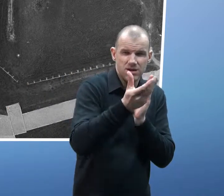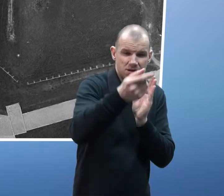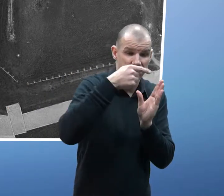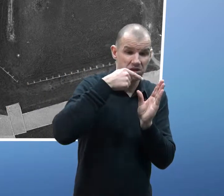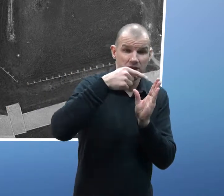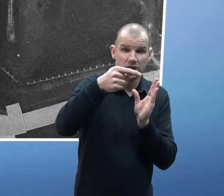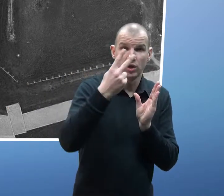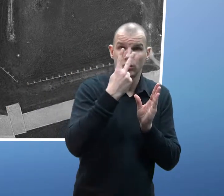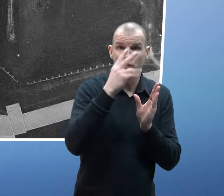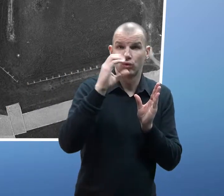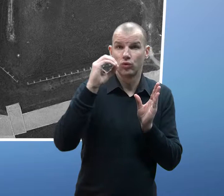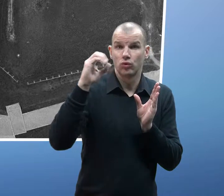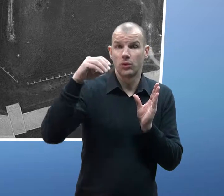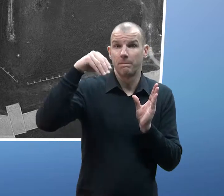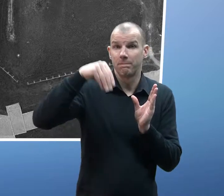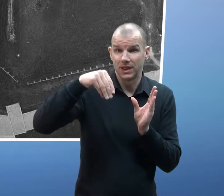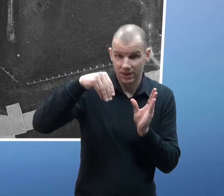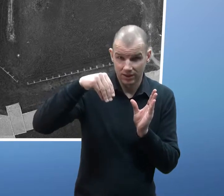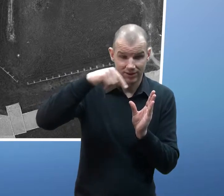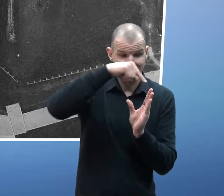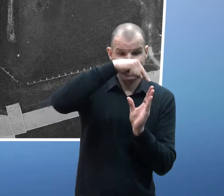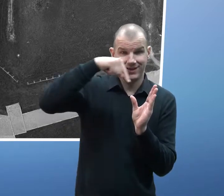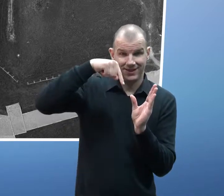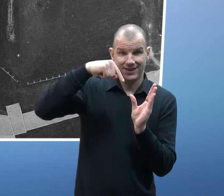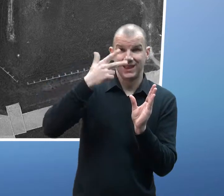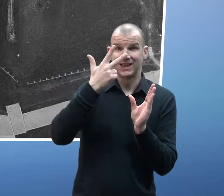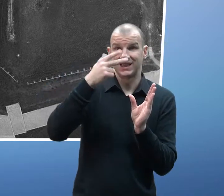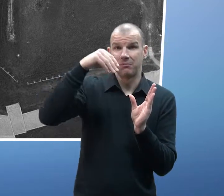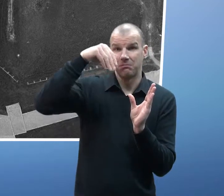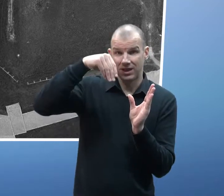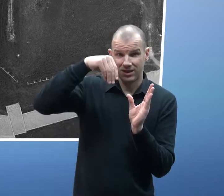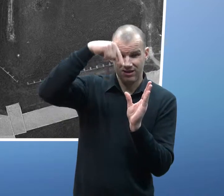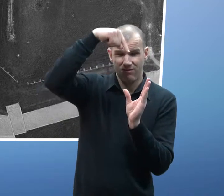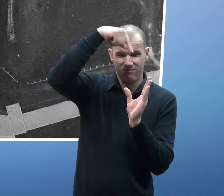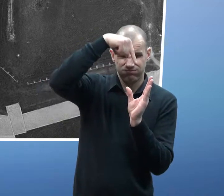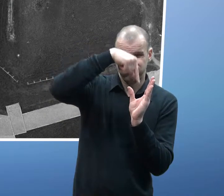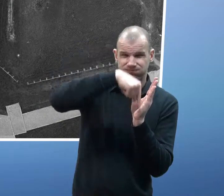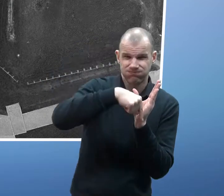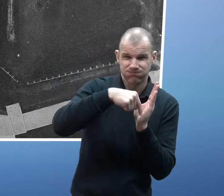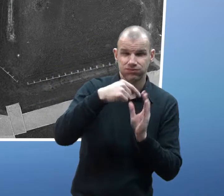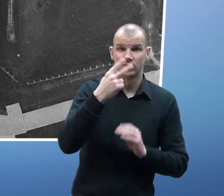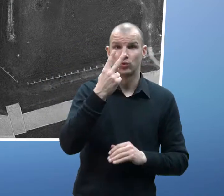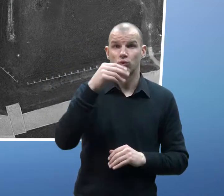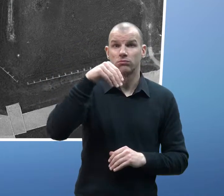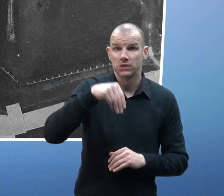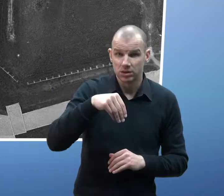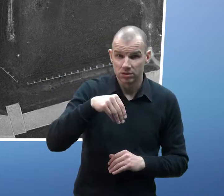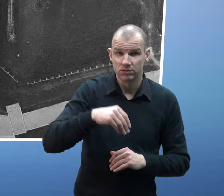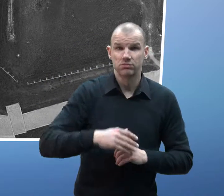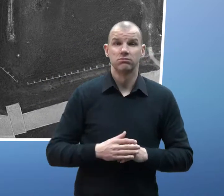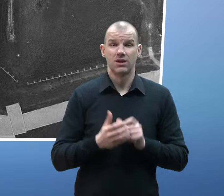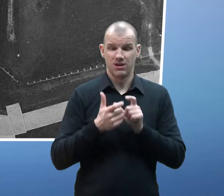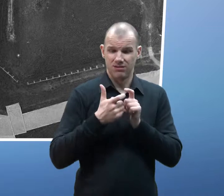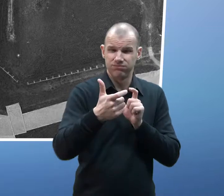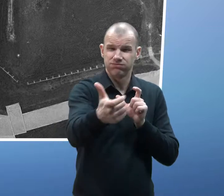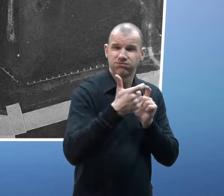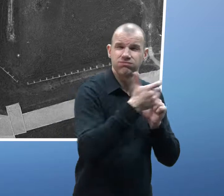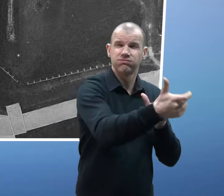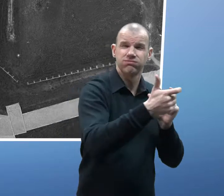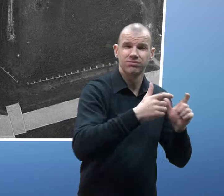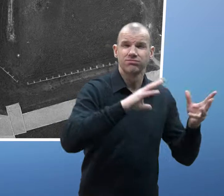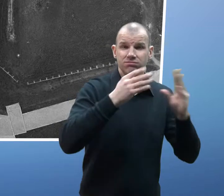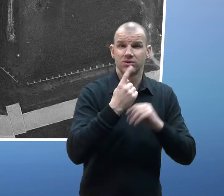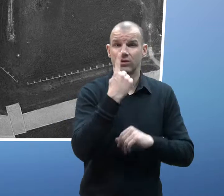in length, 3 meters in width, and 2 meters in depth. During the whole occupation